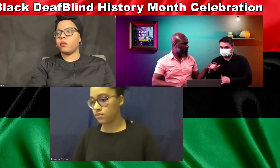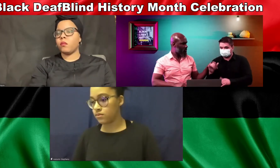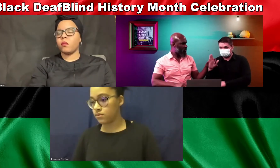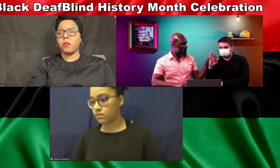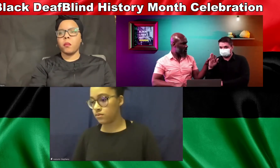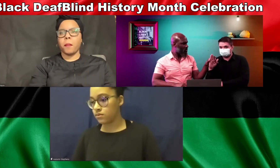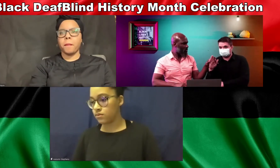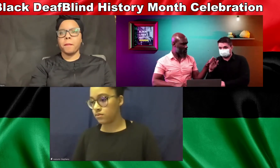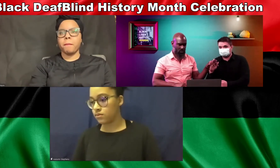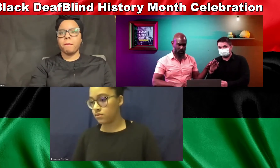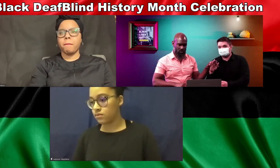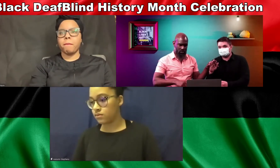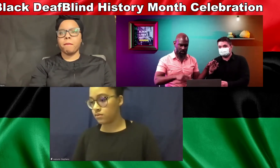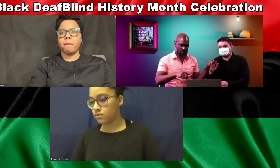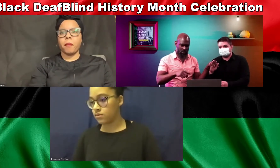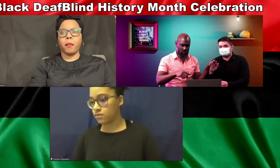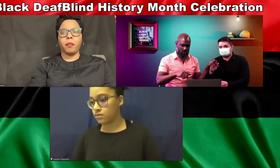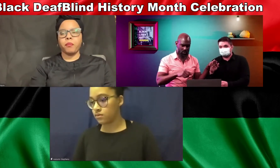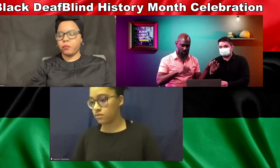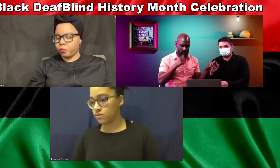And someone has their hand up, is that right?